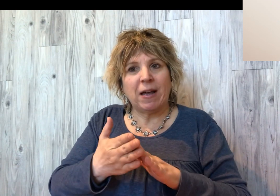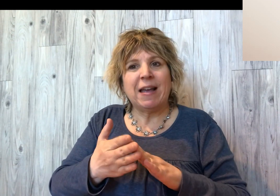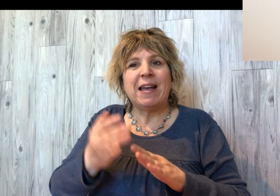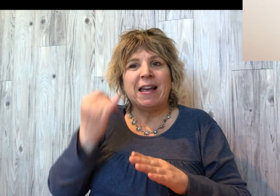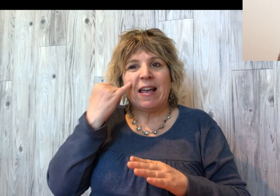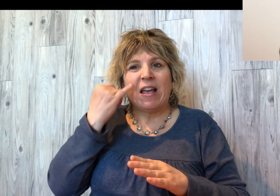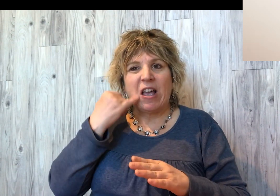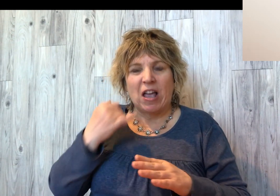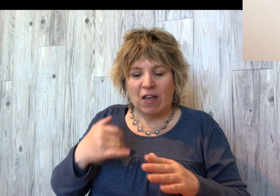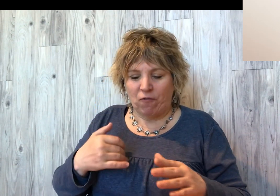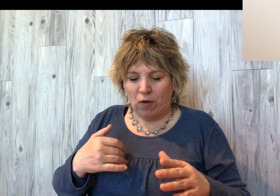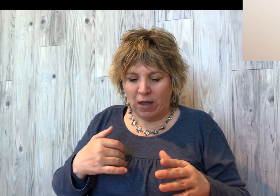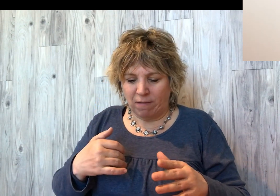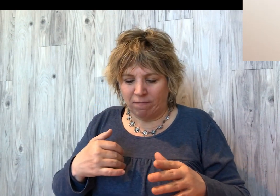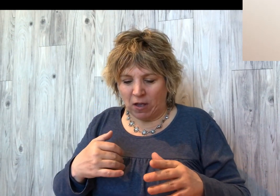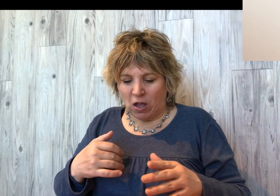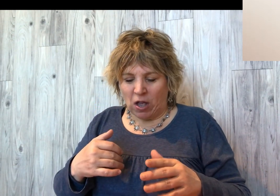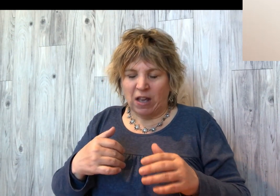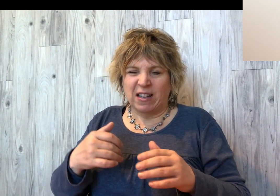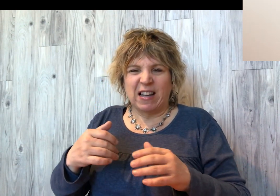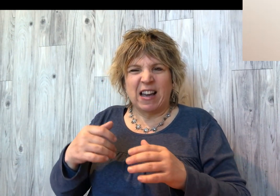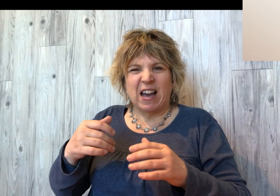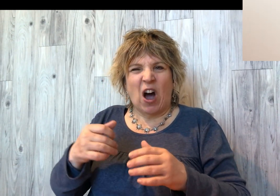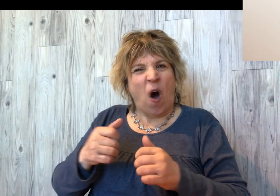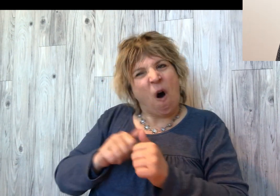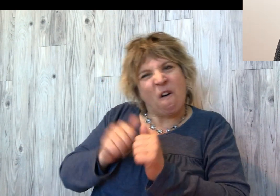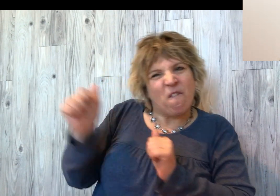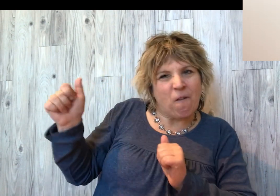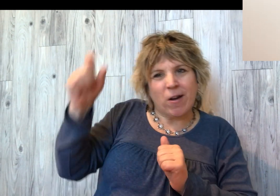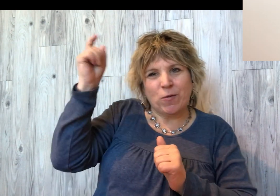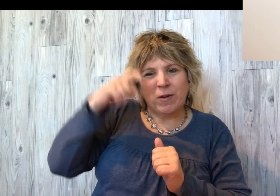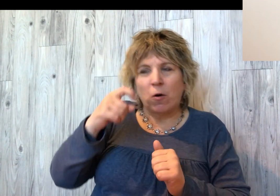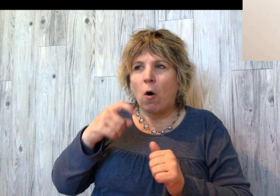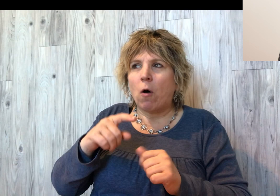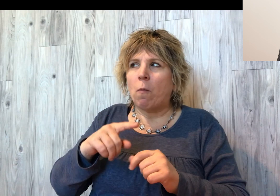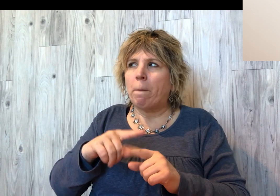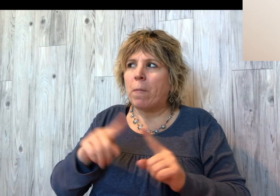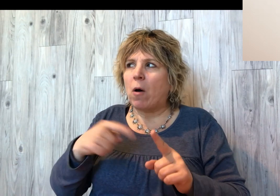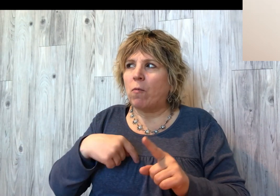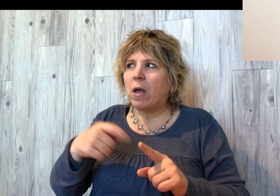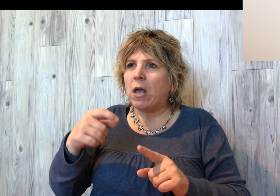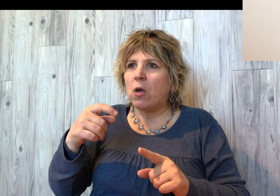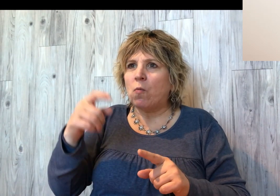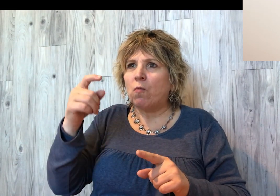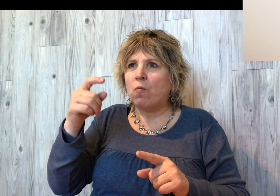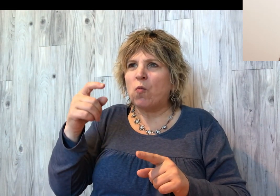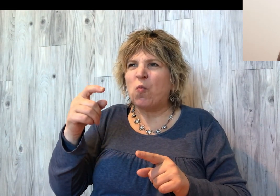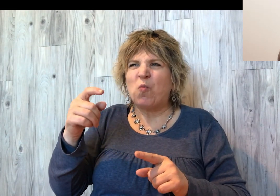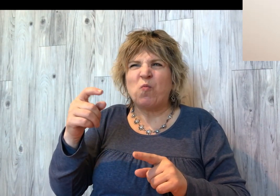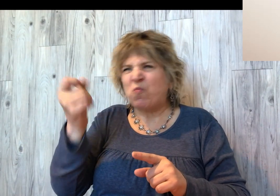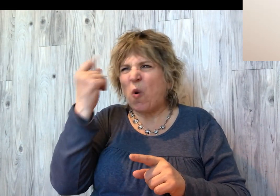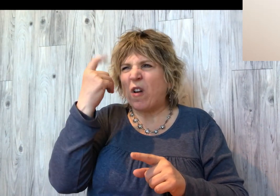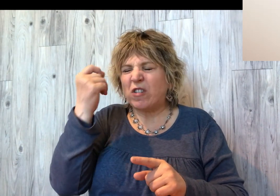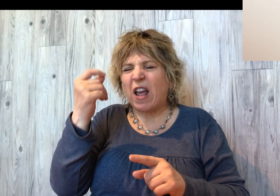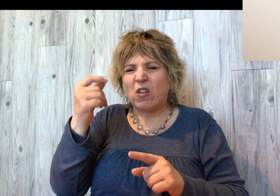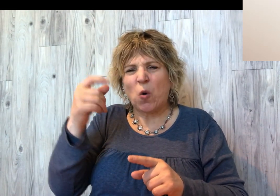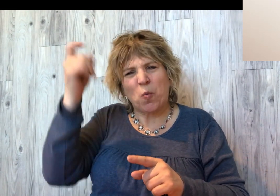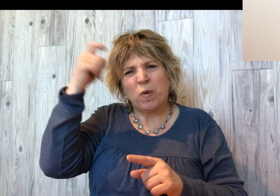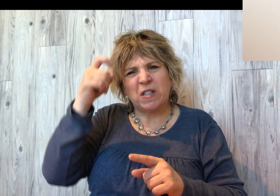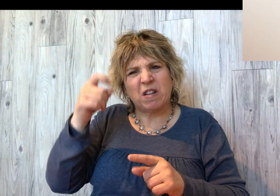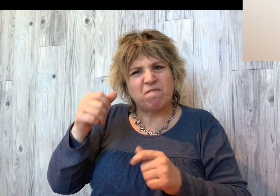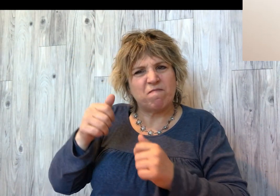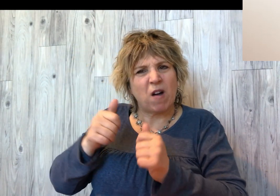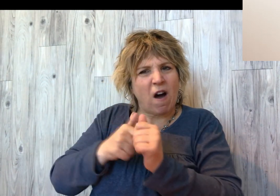become when we snub wisdom, when we run away from wisdom. And what we don't realize is that when we run away from